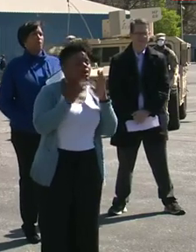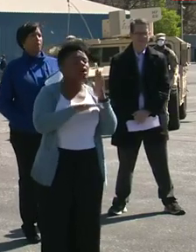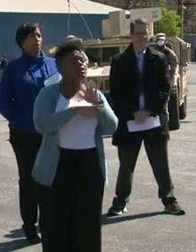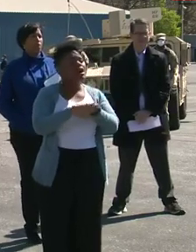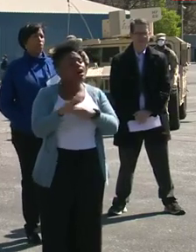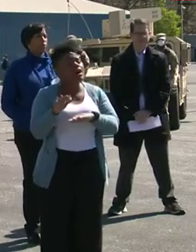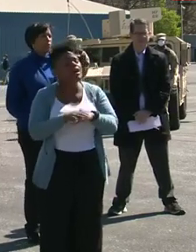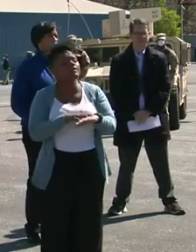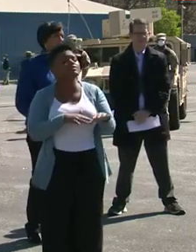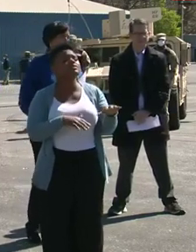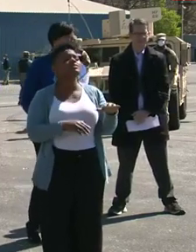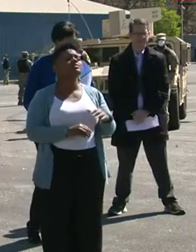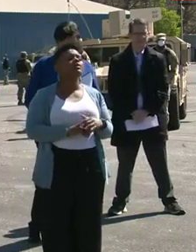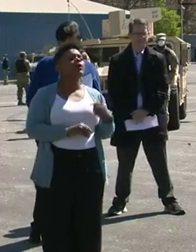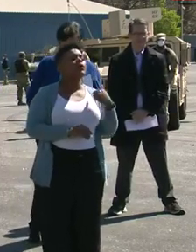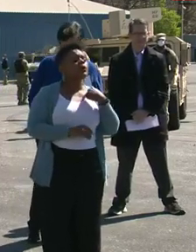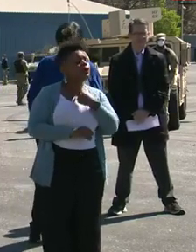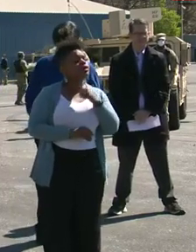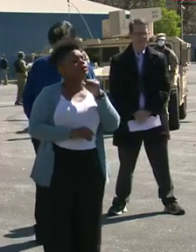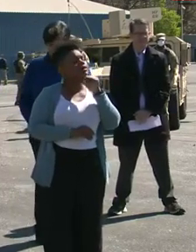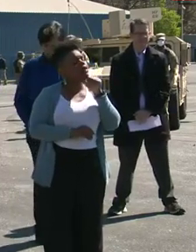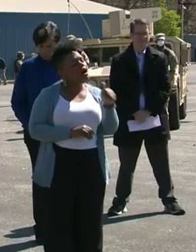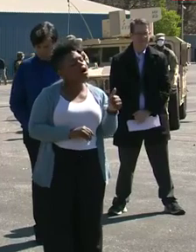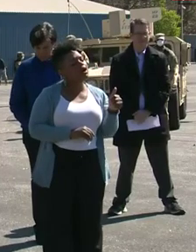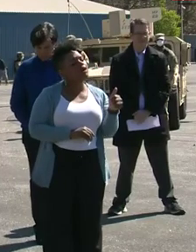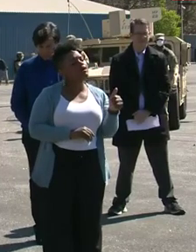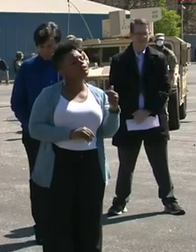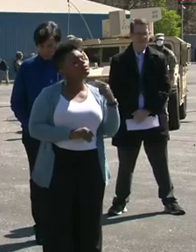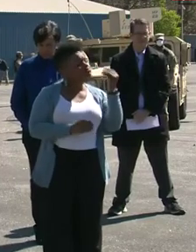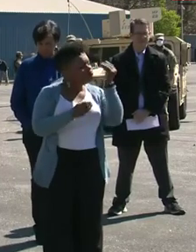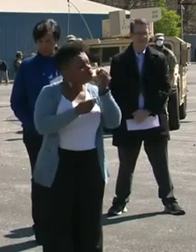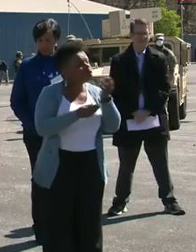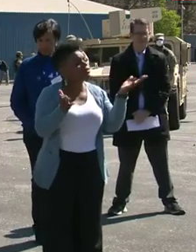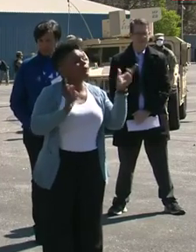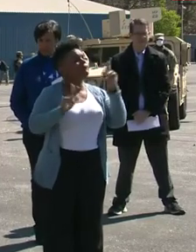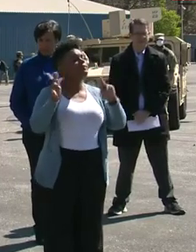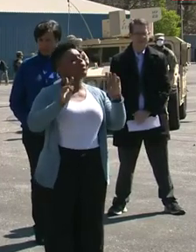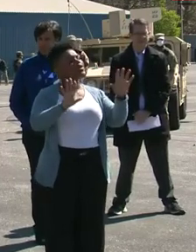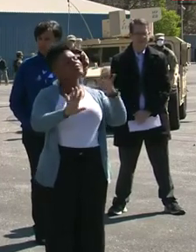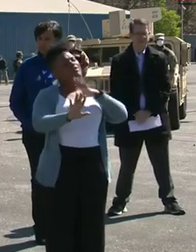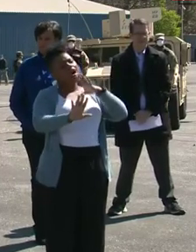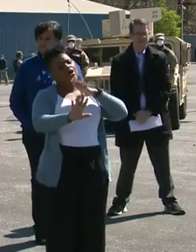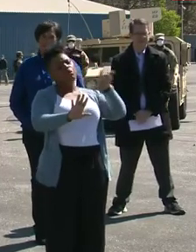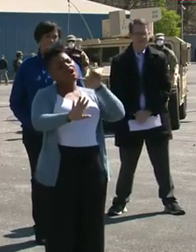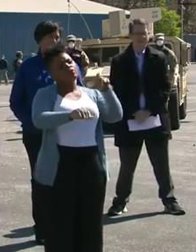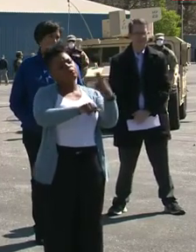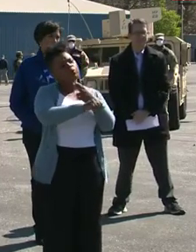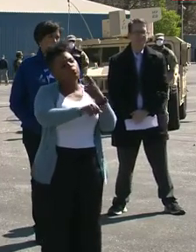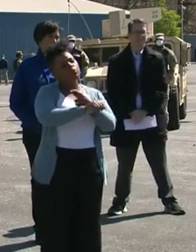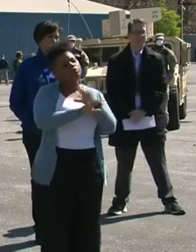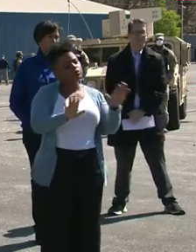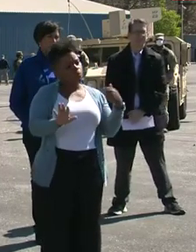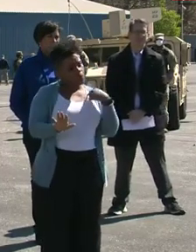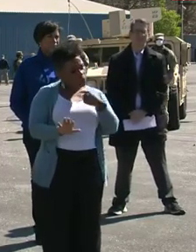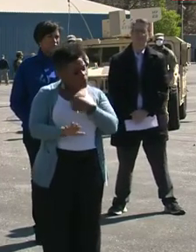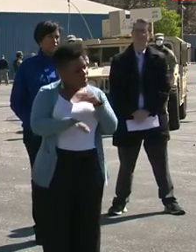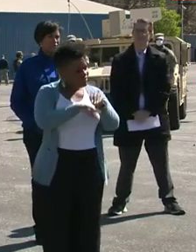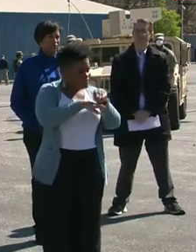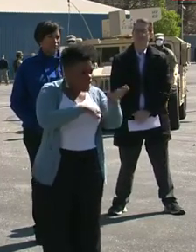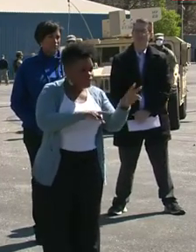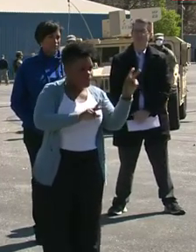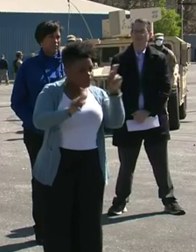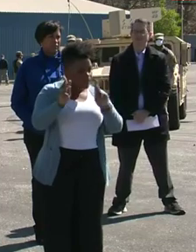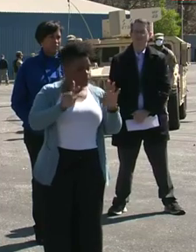people a pass to not apply to social distancing as our best strategy, and staying home as our